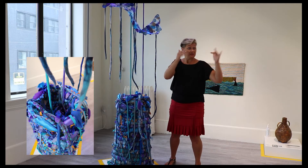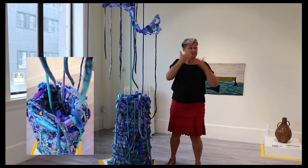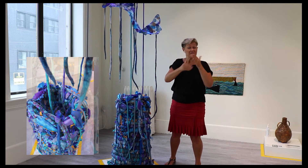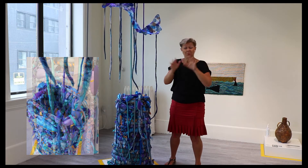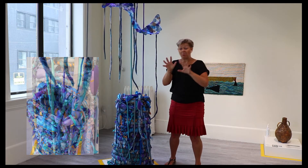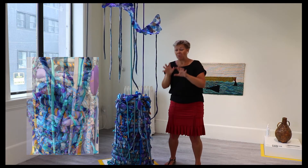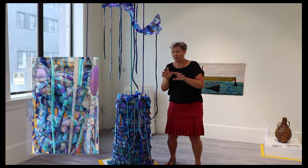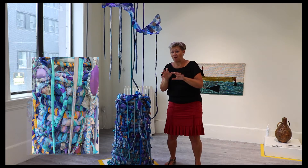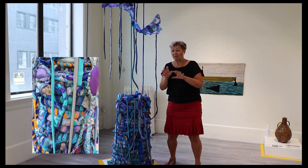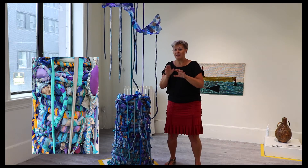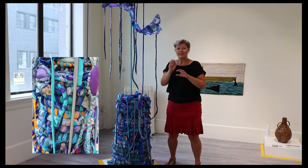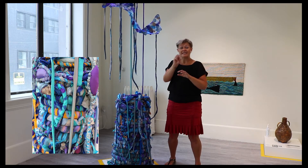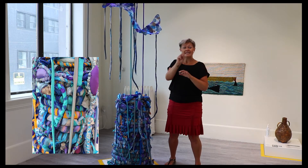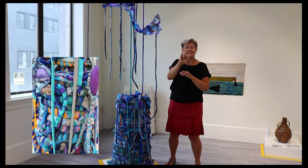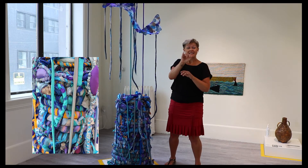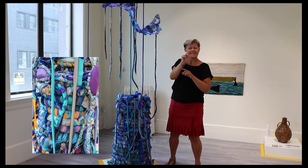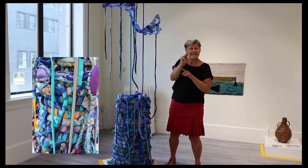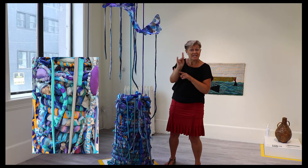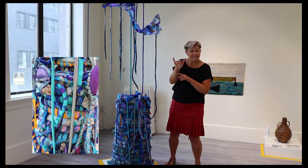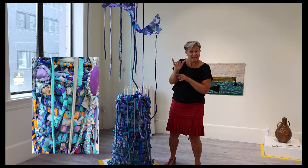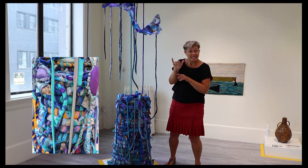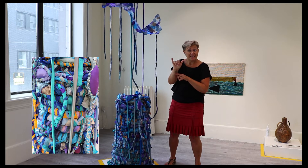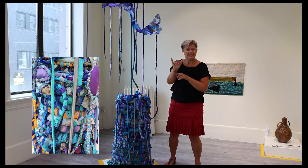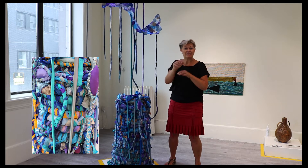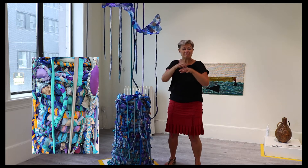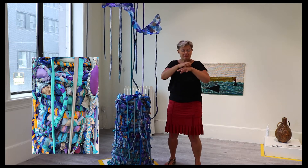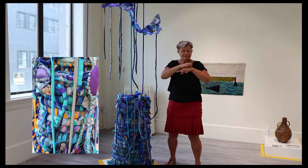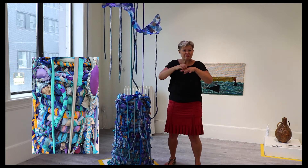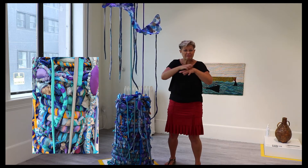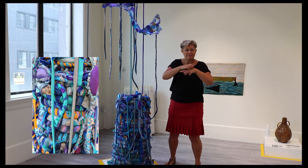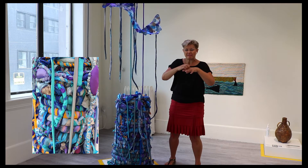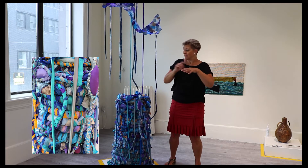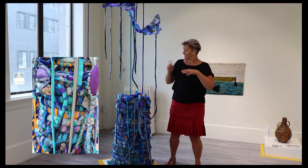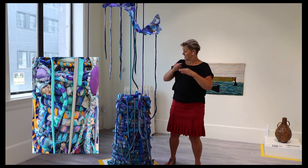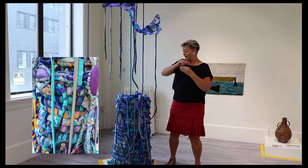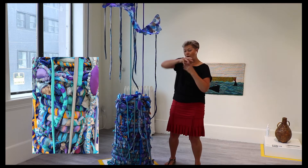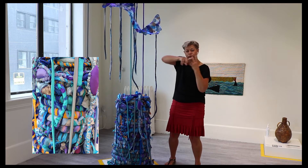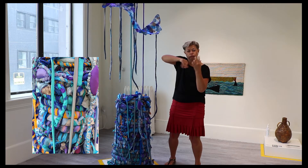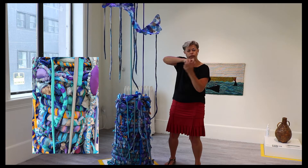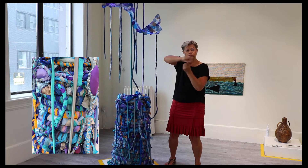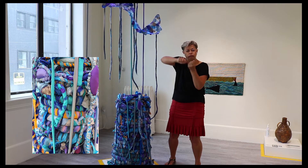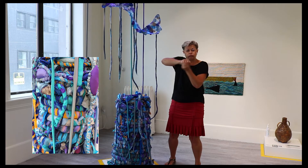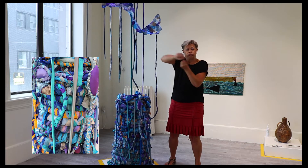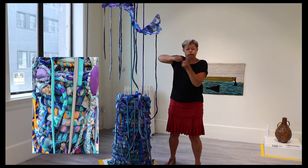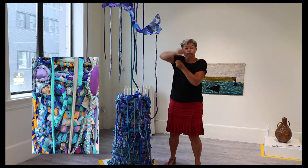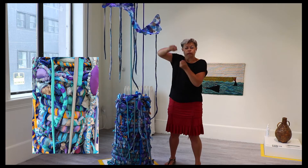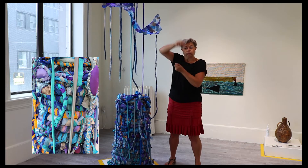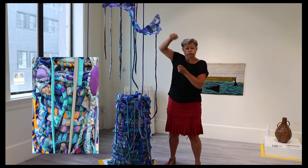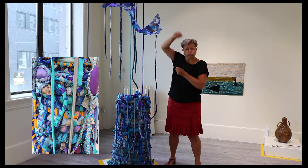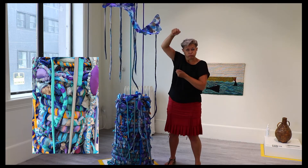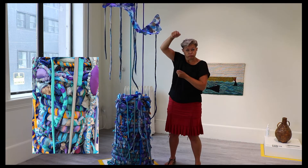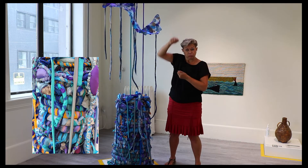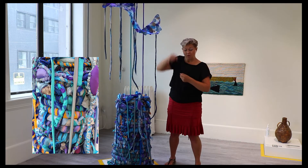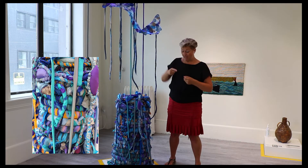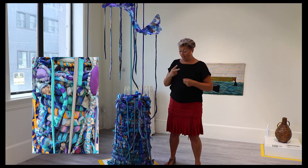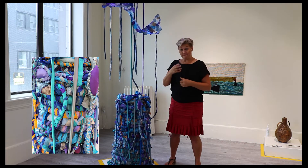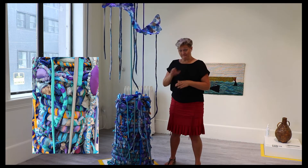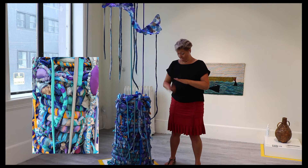dull, silky, and coarse, all bound and tightly wrapped together. The coils are thick nearer the bottom